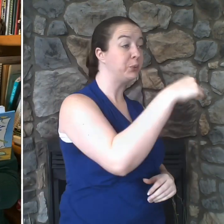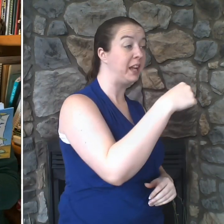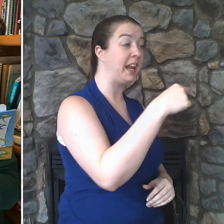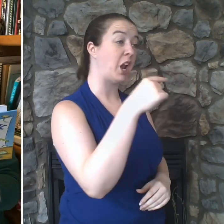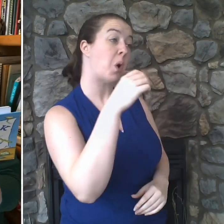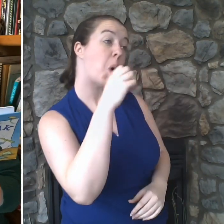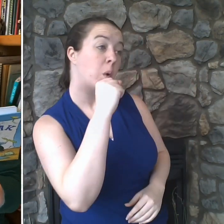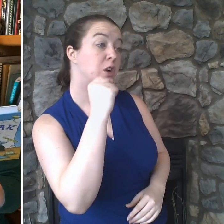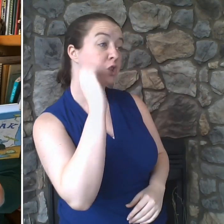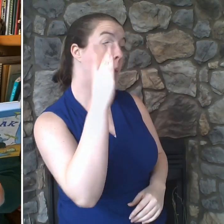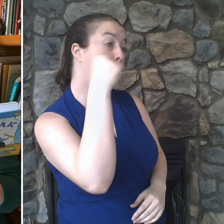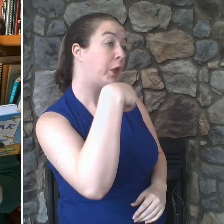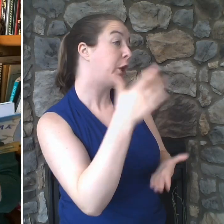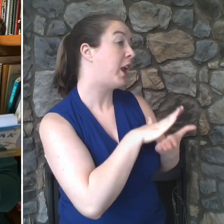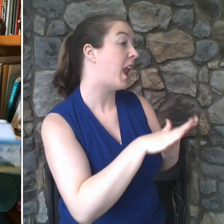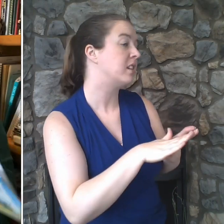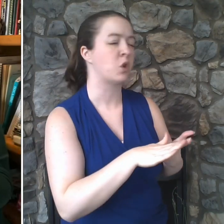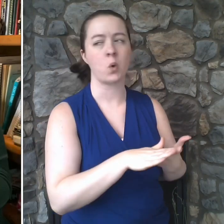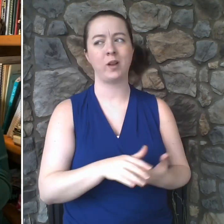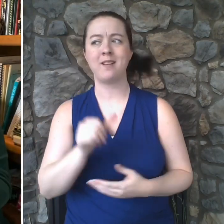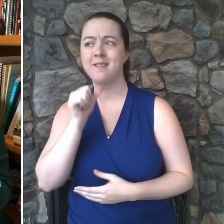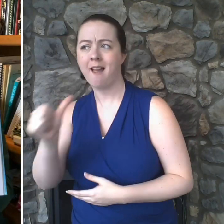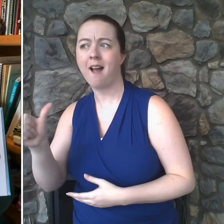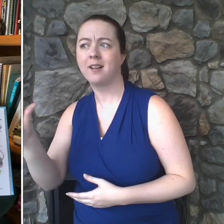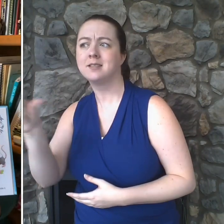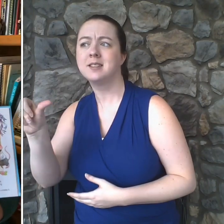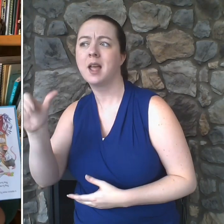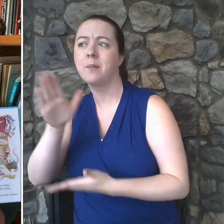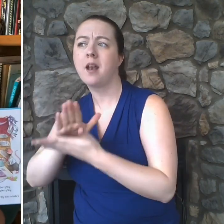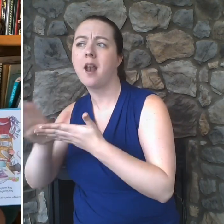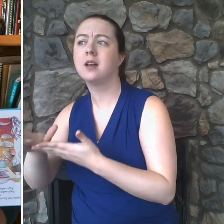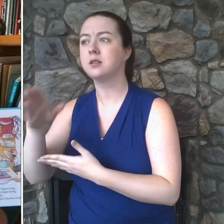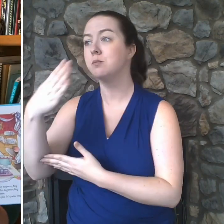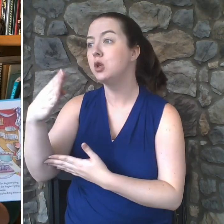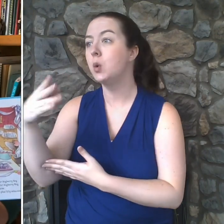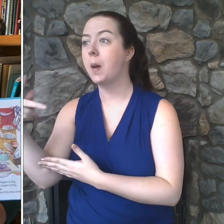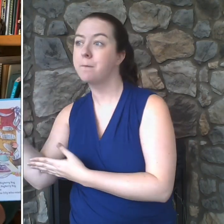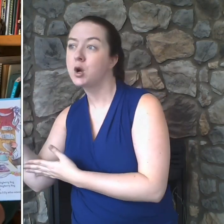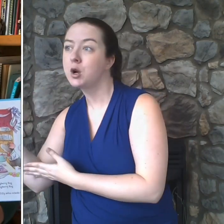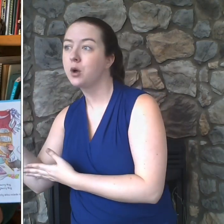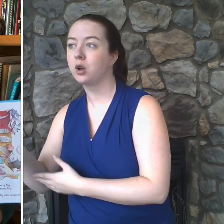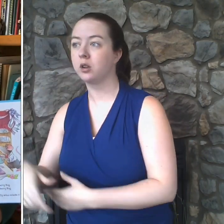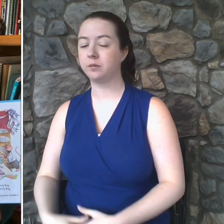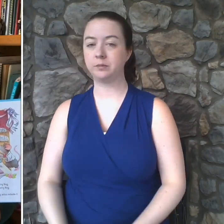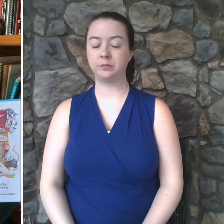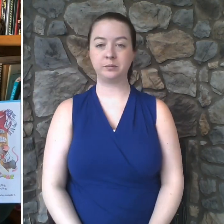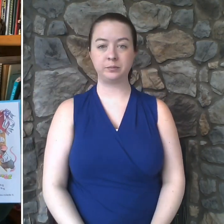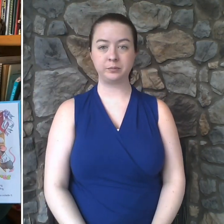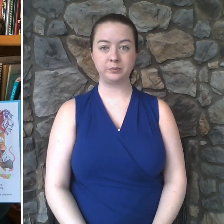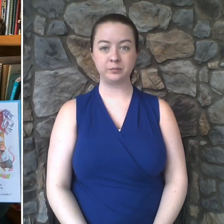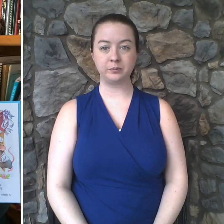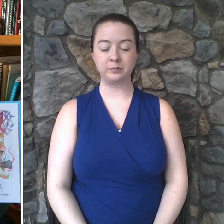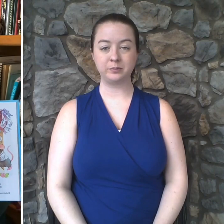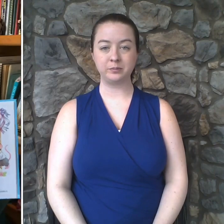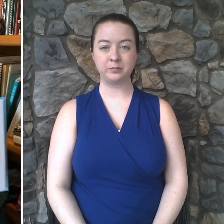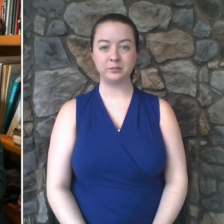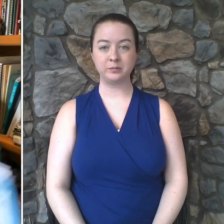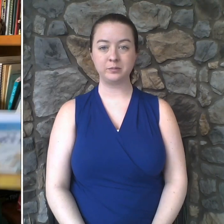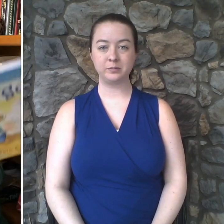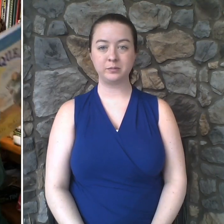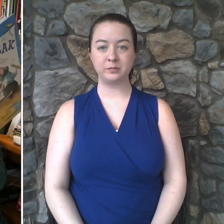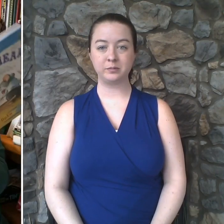and orange will look nice. Not as nice as blue and purple.